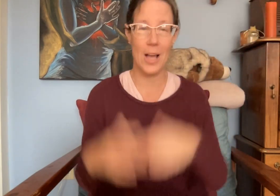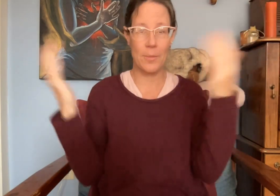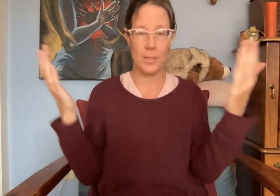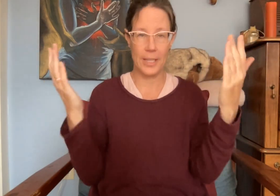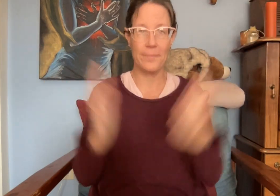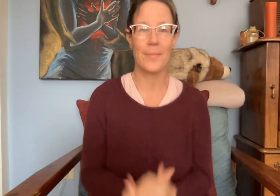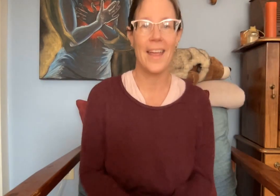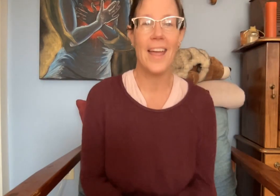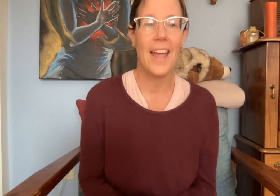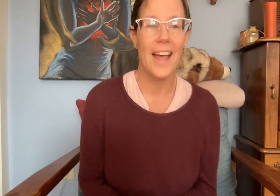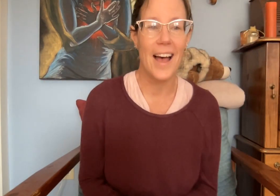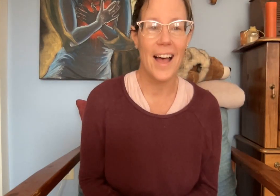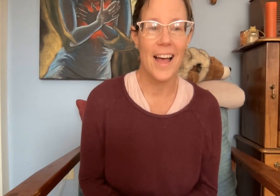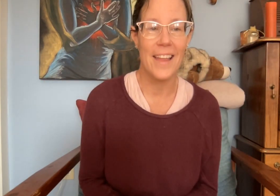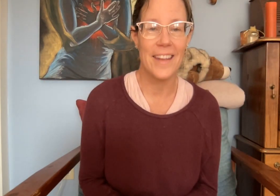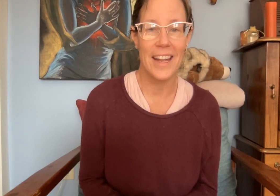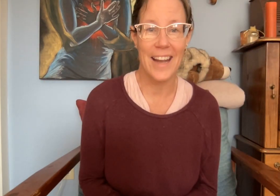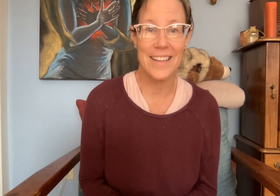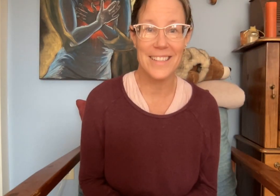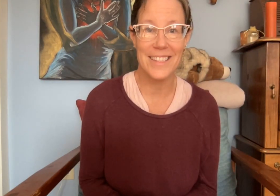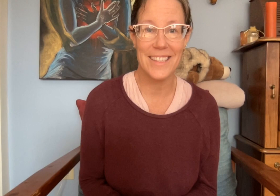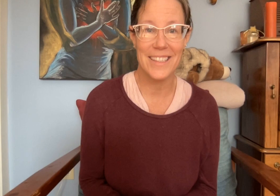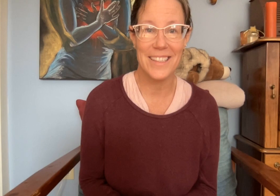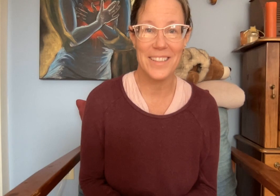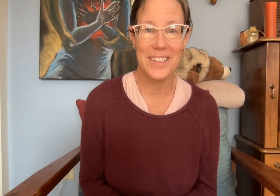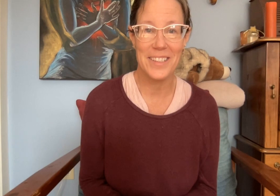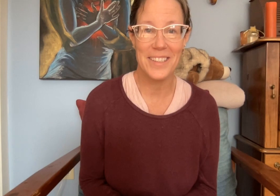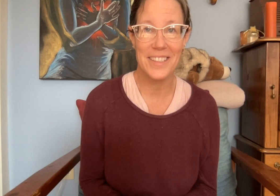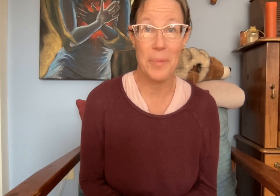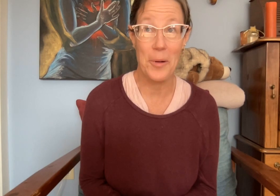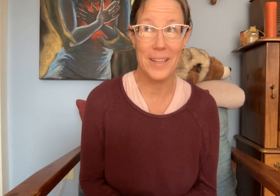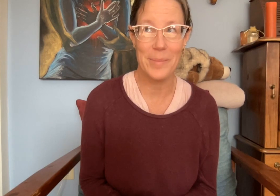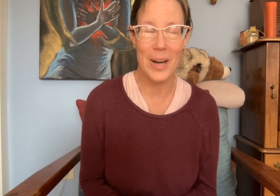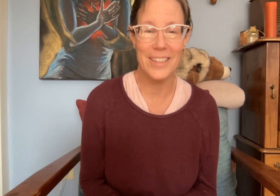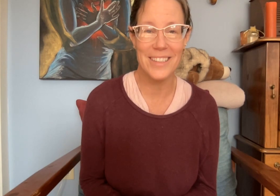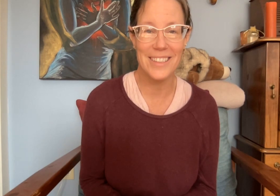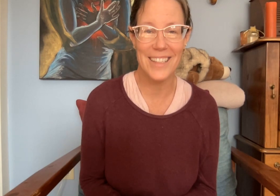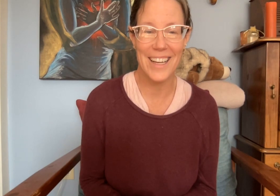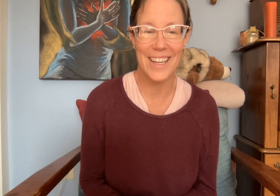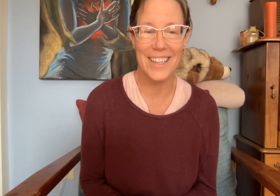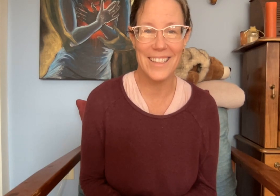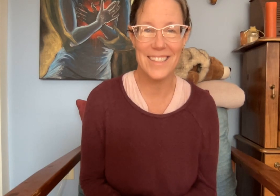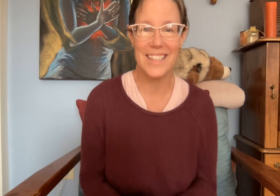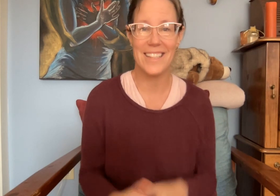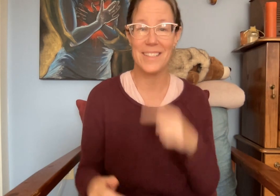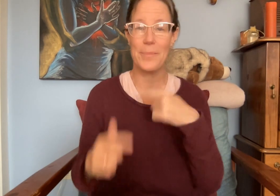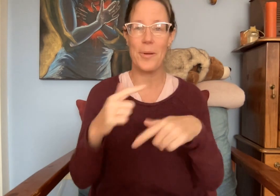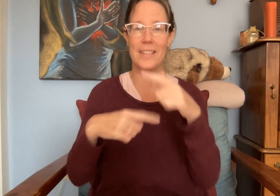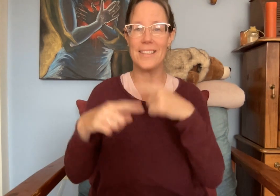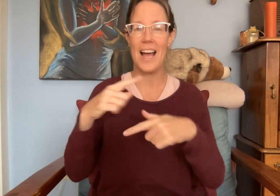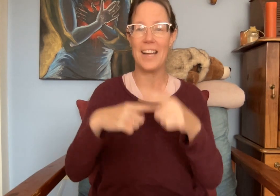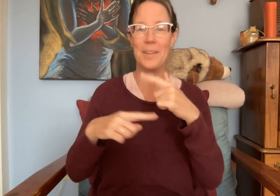be doing. And then the next spoken part, spoken signed